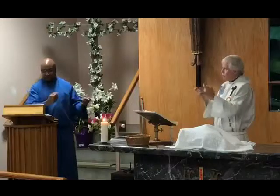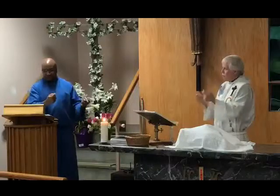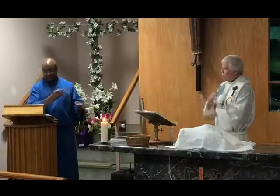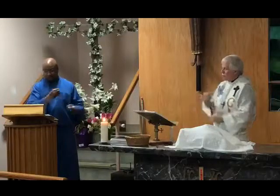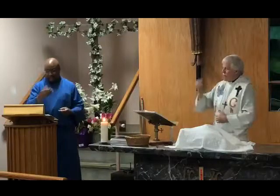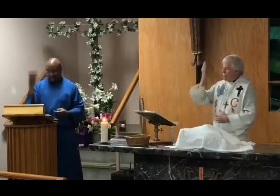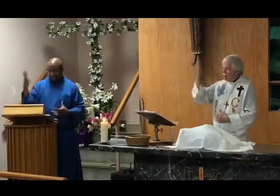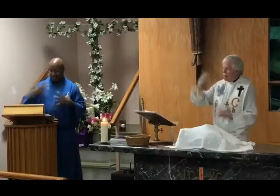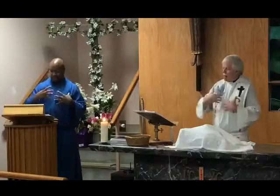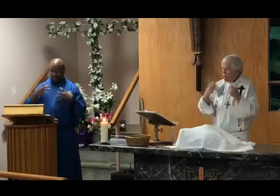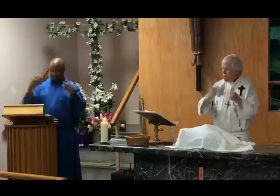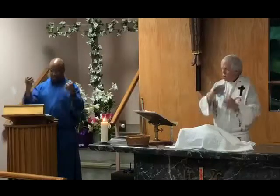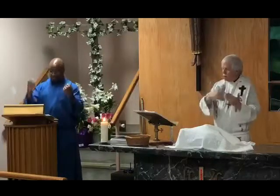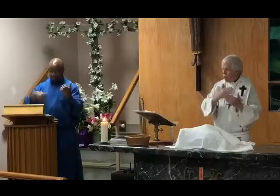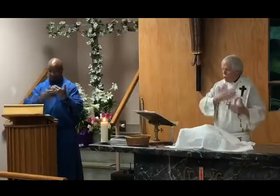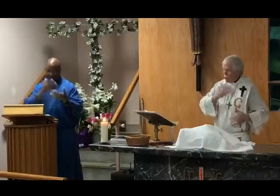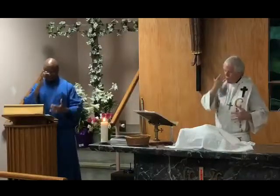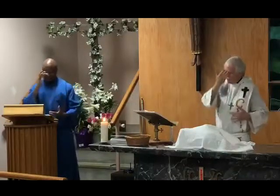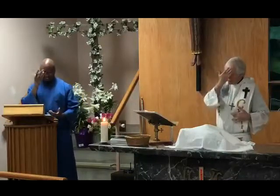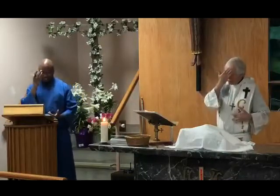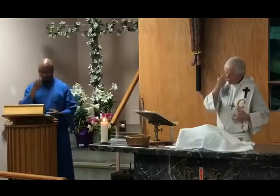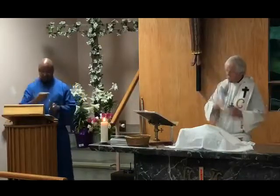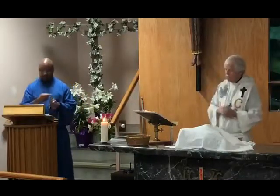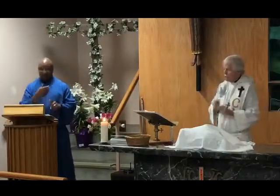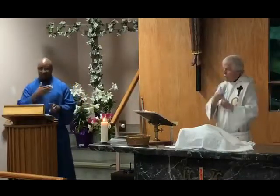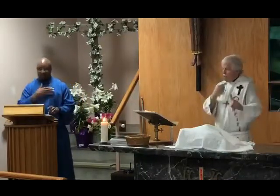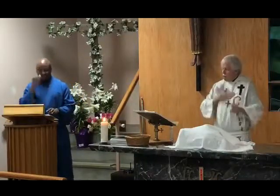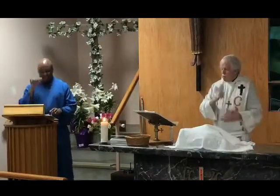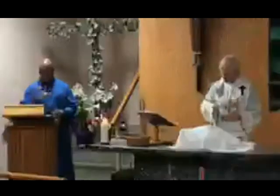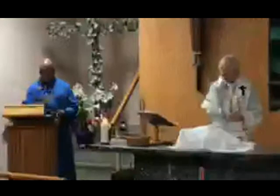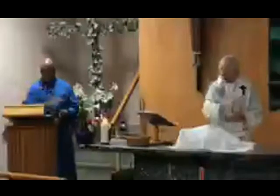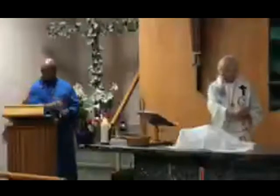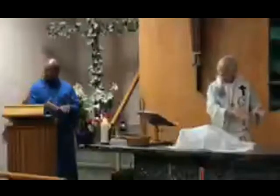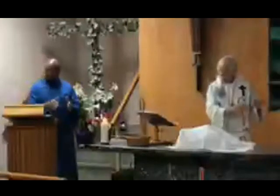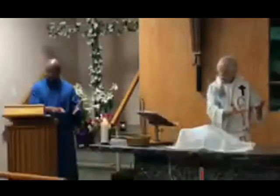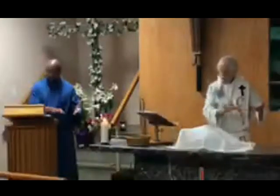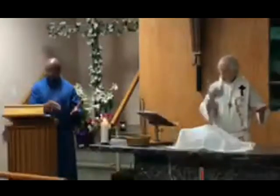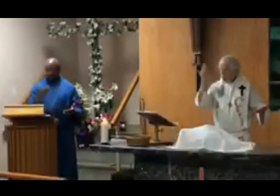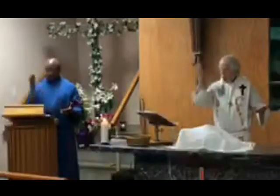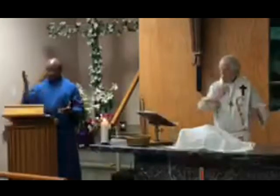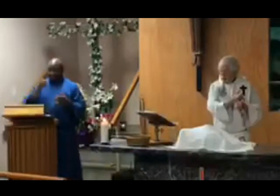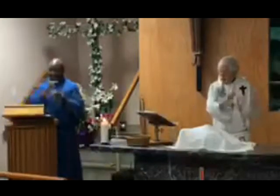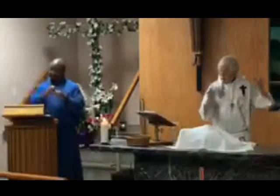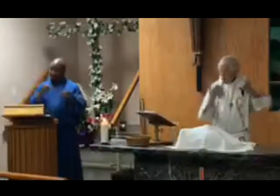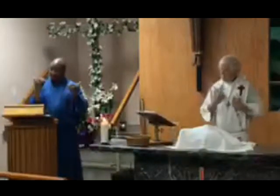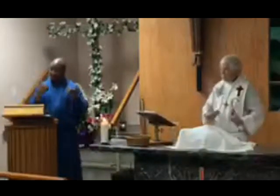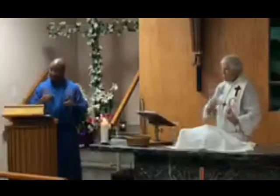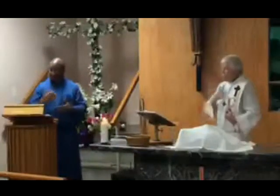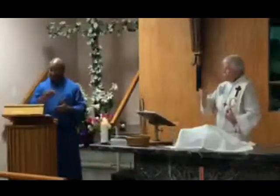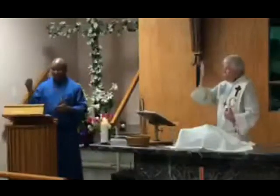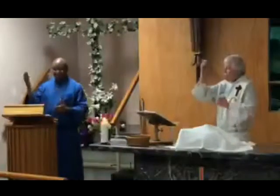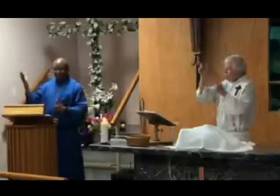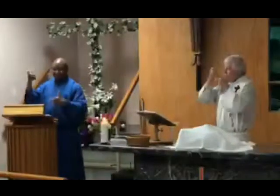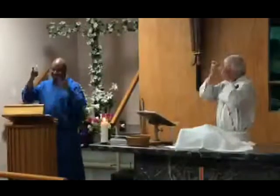my sins, and he heals all of my sicknesses. From my eternal death, He saved